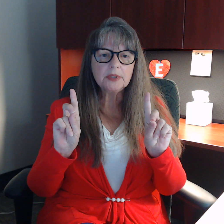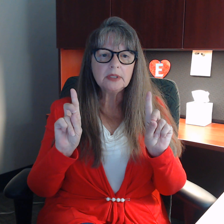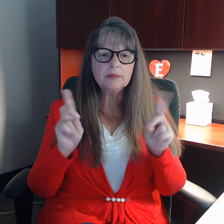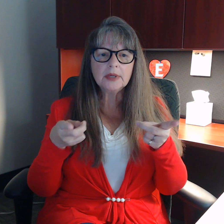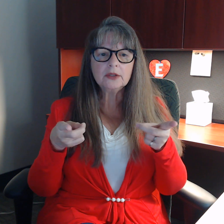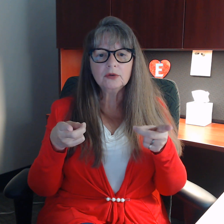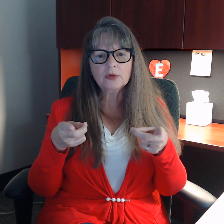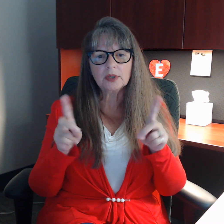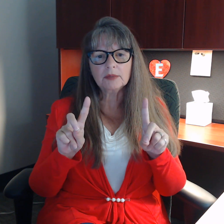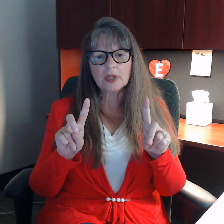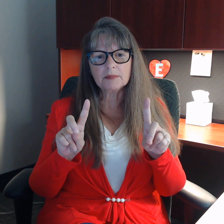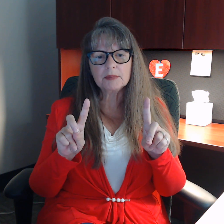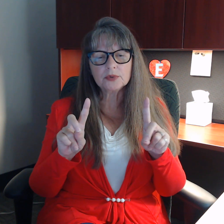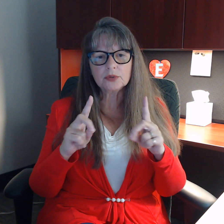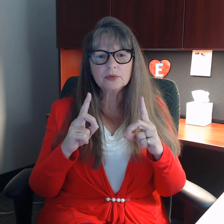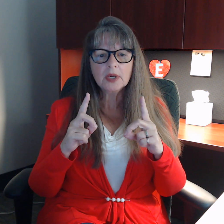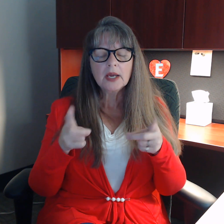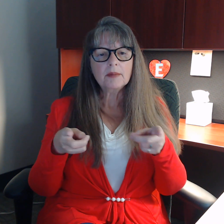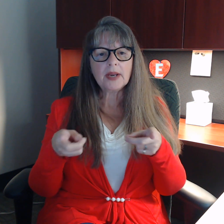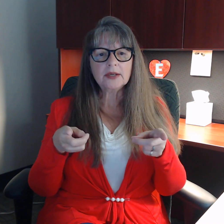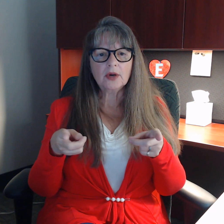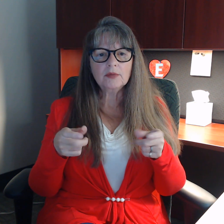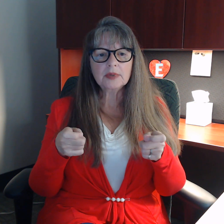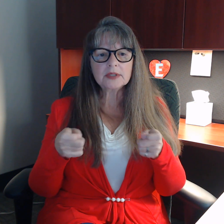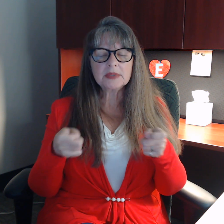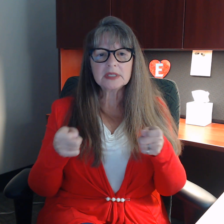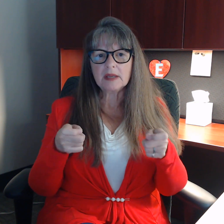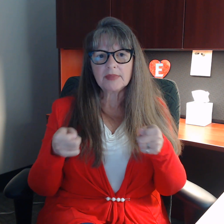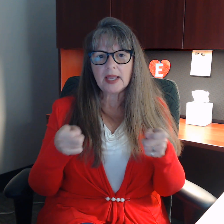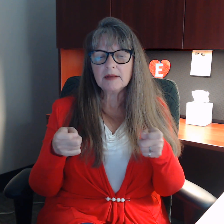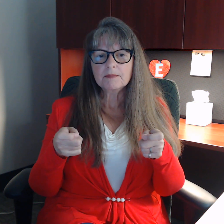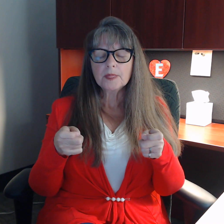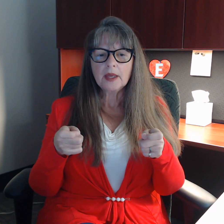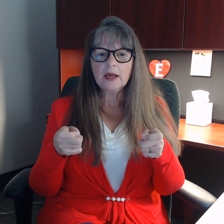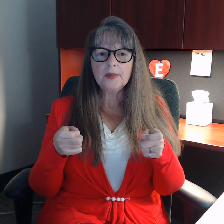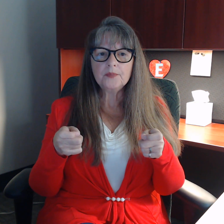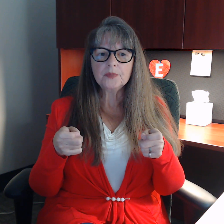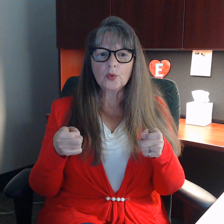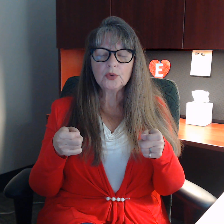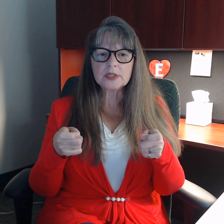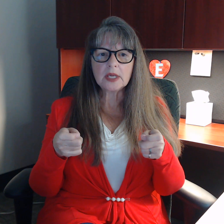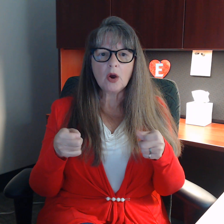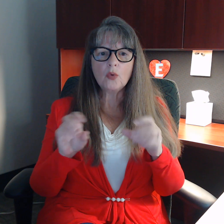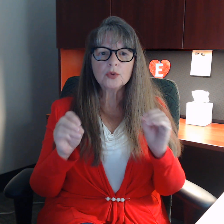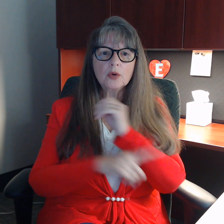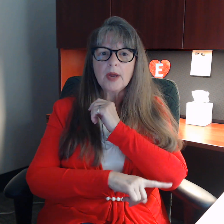discipline, but a lot of people do, but I don't, because it means the same thing. or you can say, oh, there's no